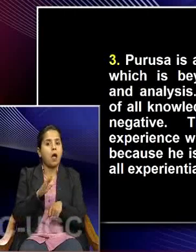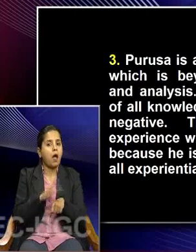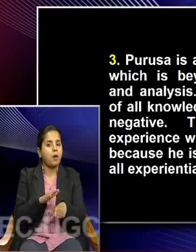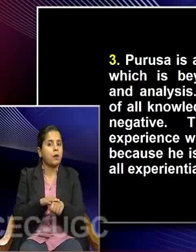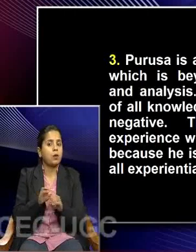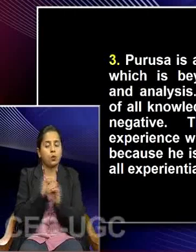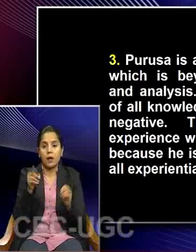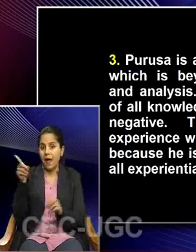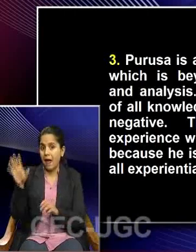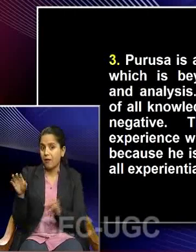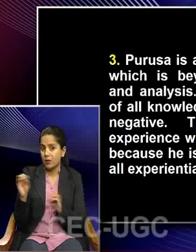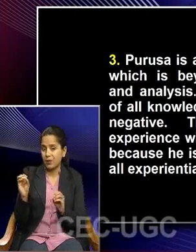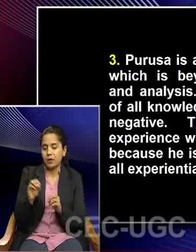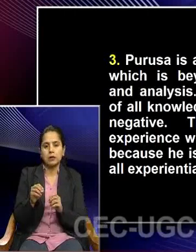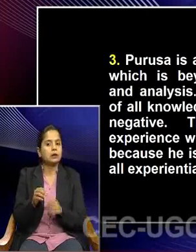without him.